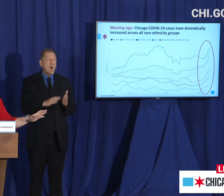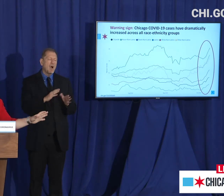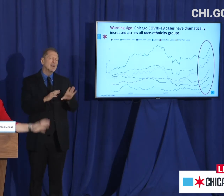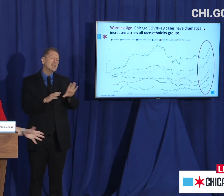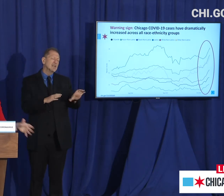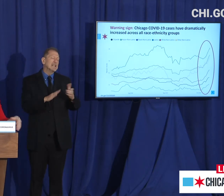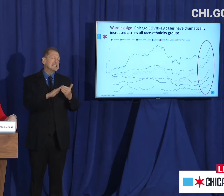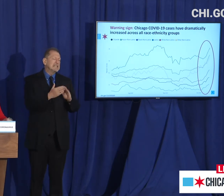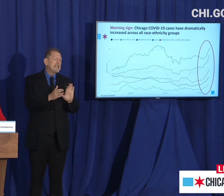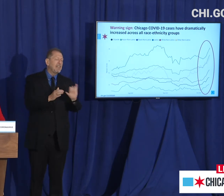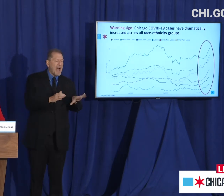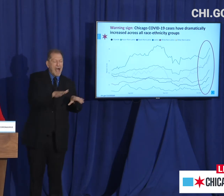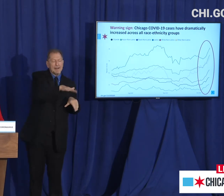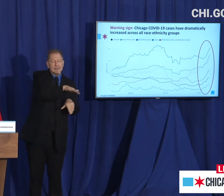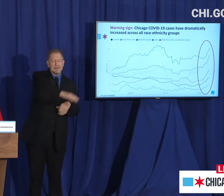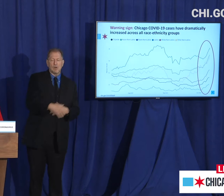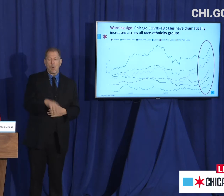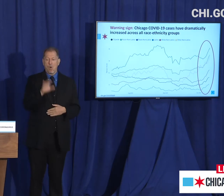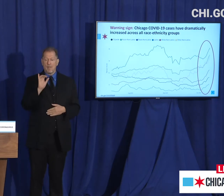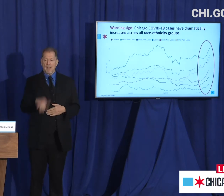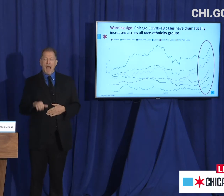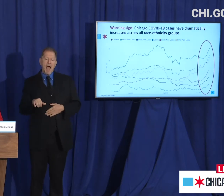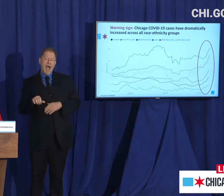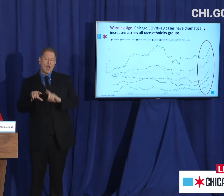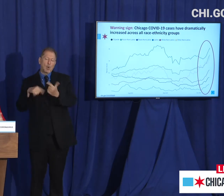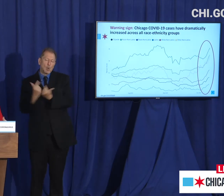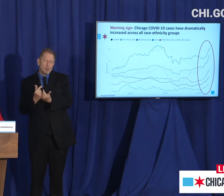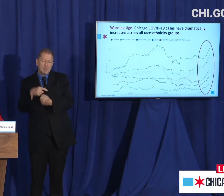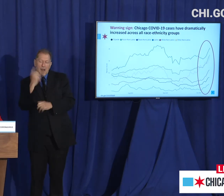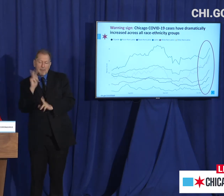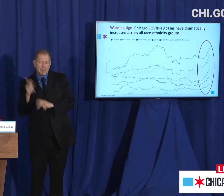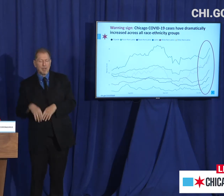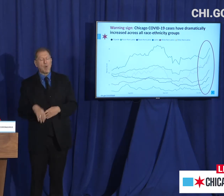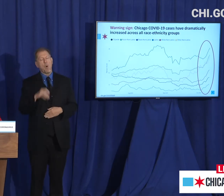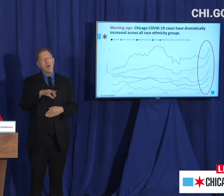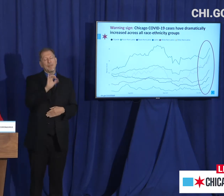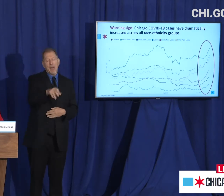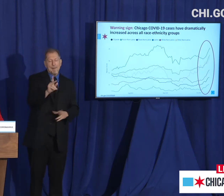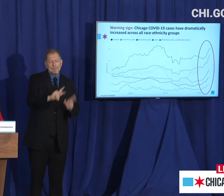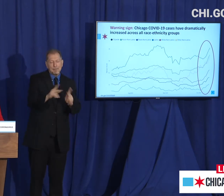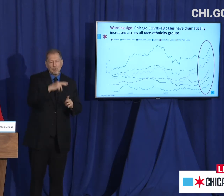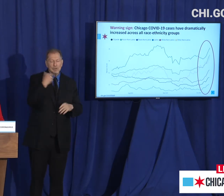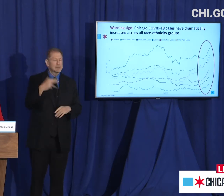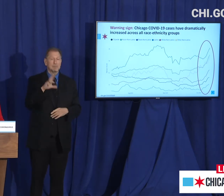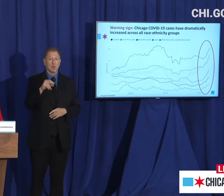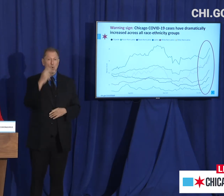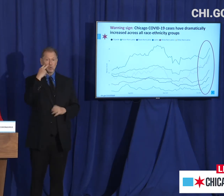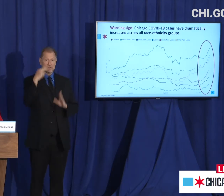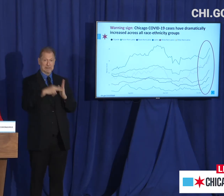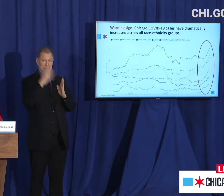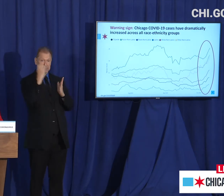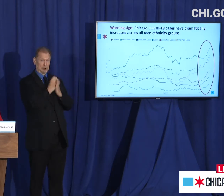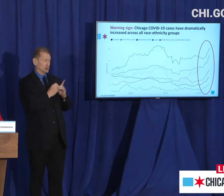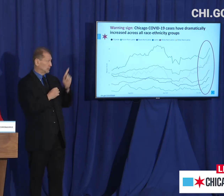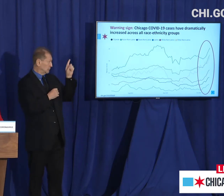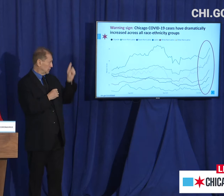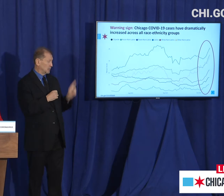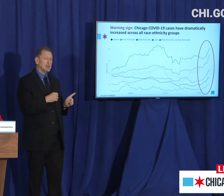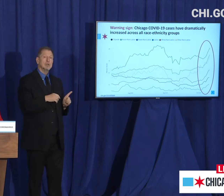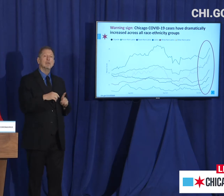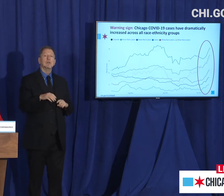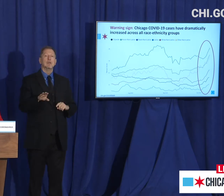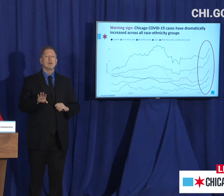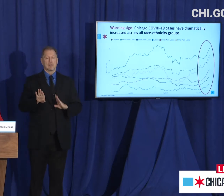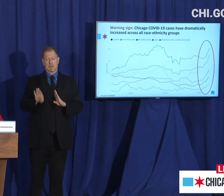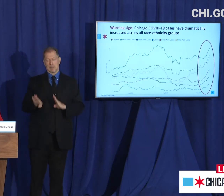or with this particular race or ethnic group, or with someone who has this particular risk factor. But look at this graph.